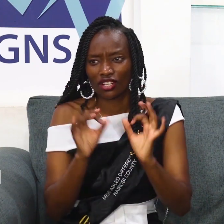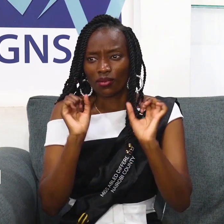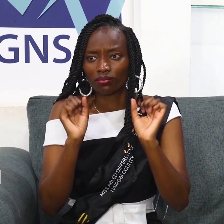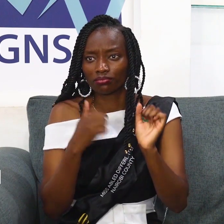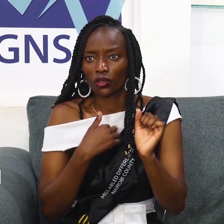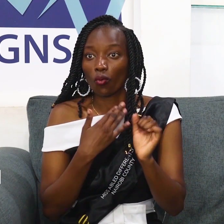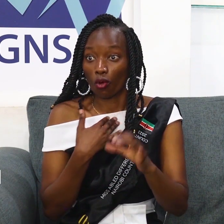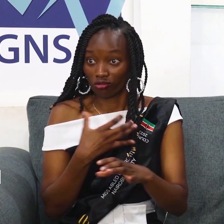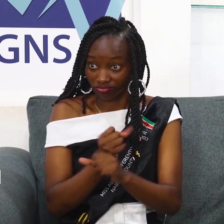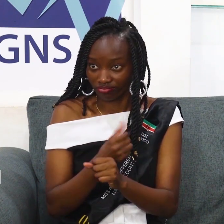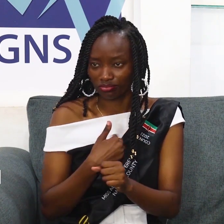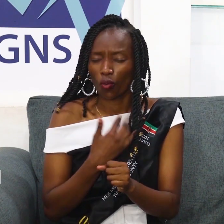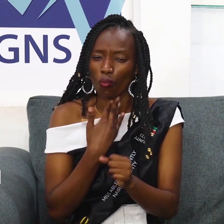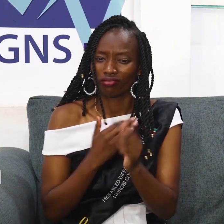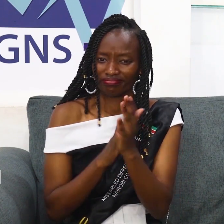For me, confidence.